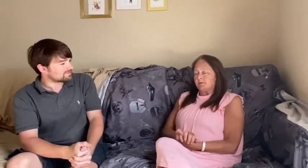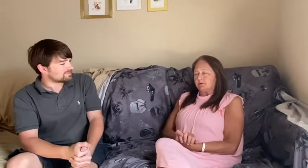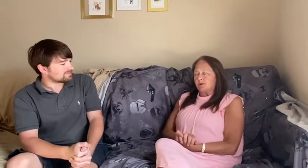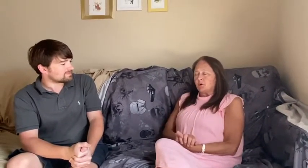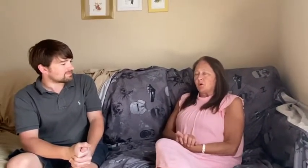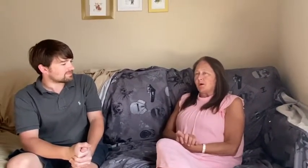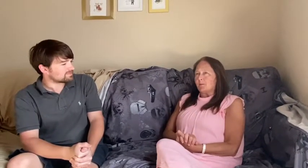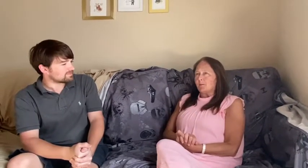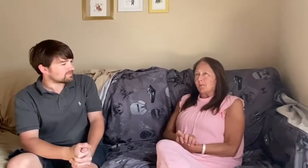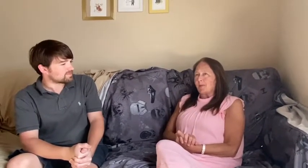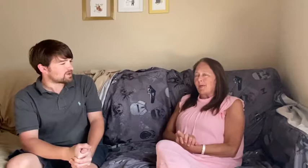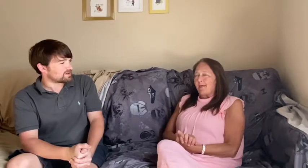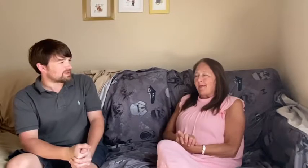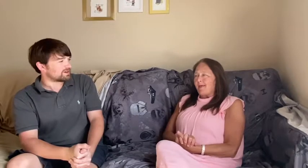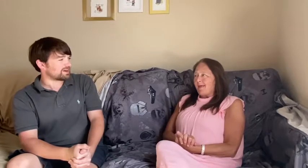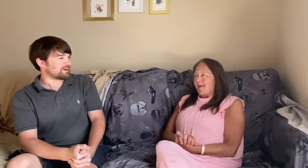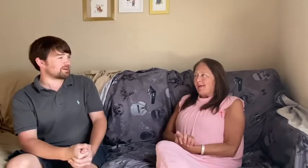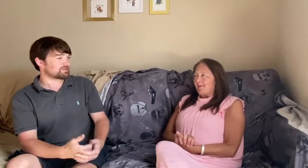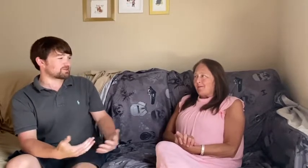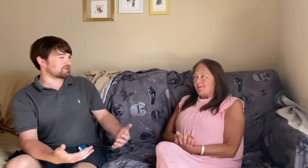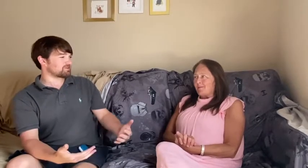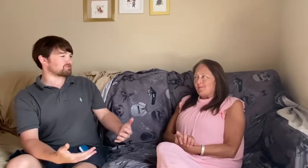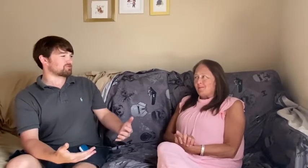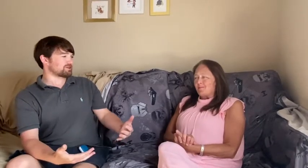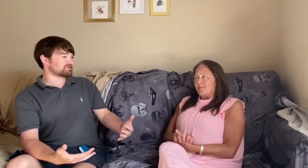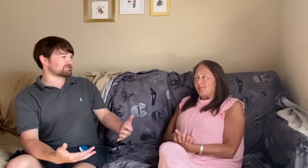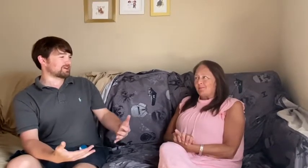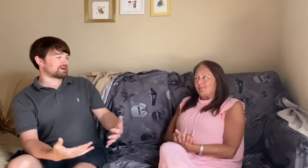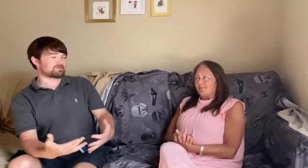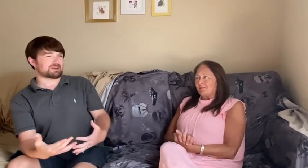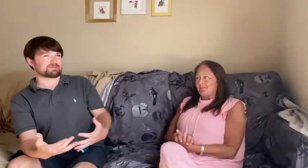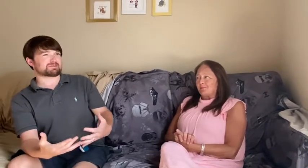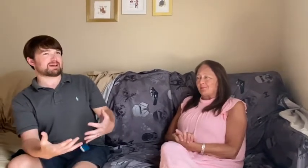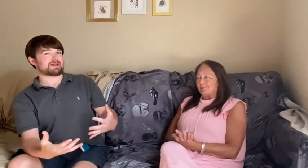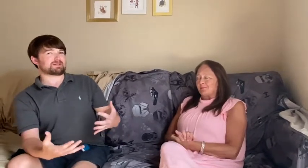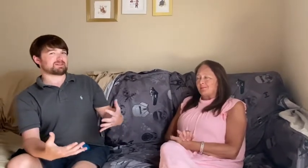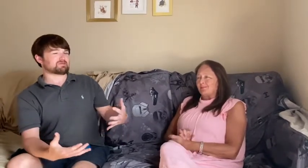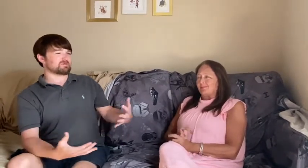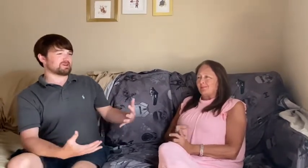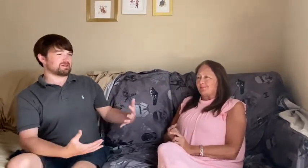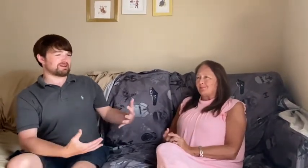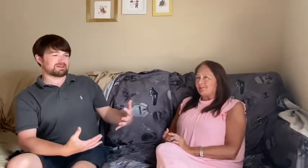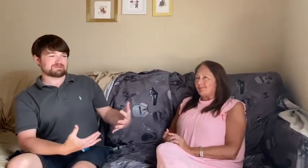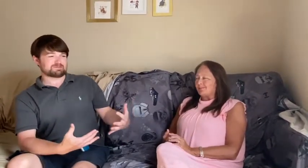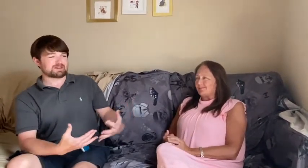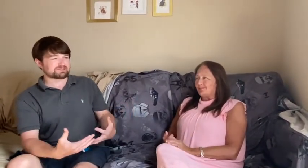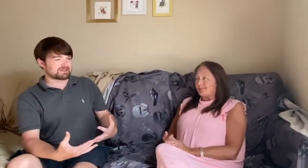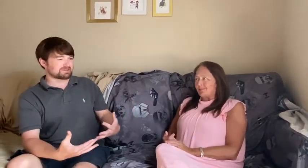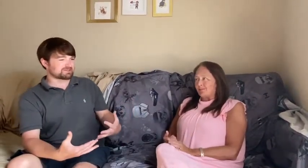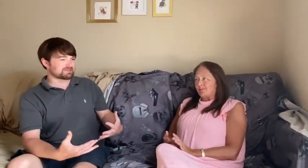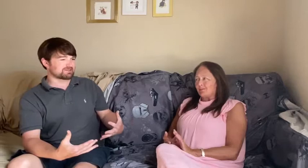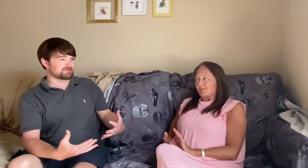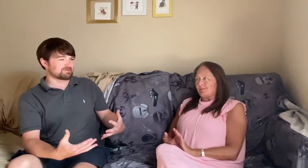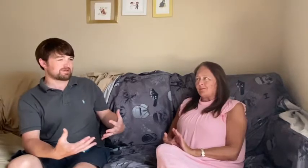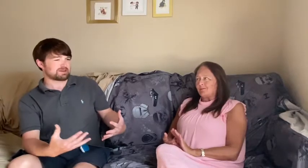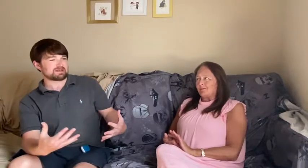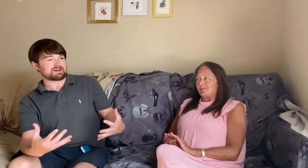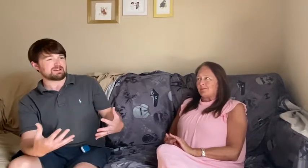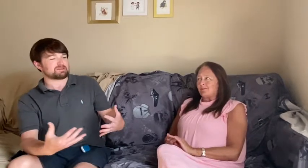so, Any other friends that have names that would make sense to maybe them,